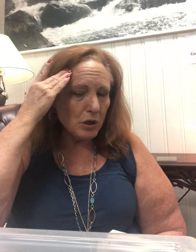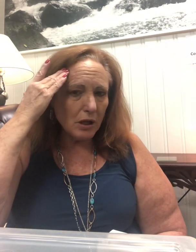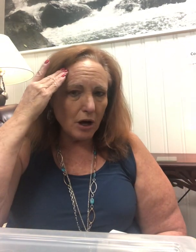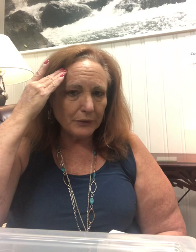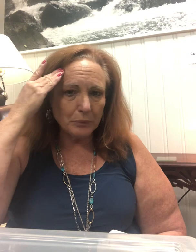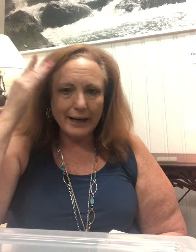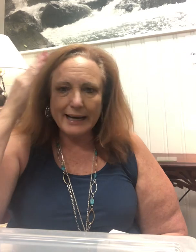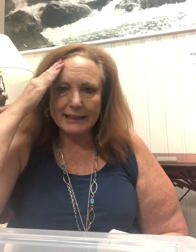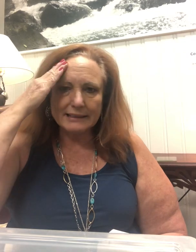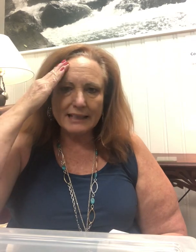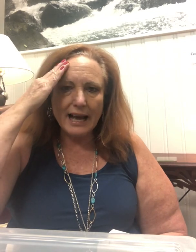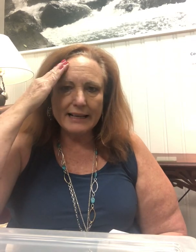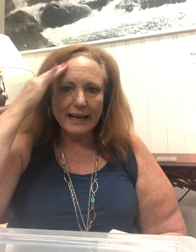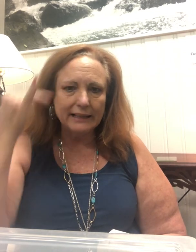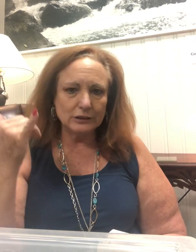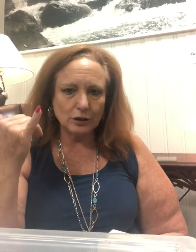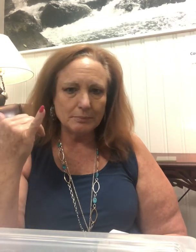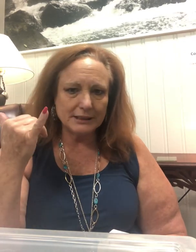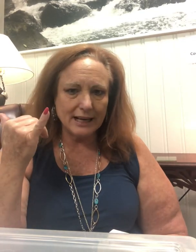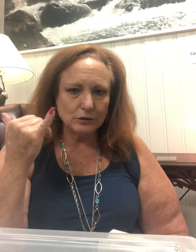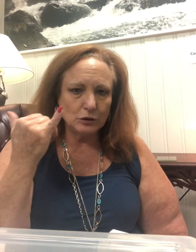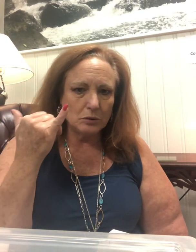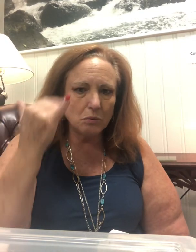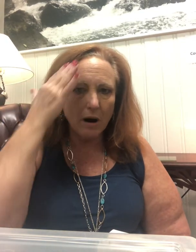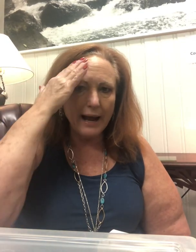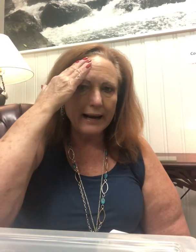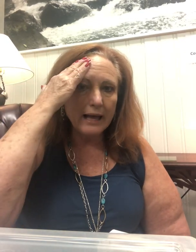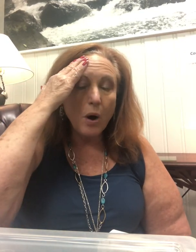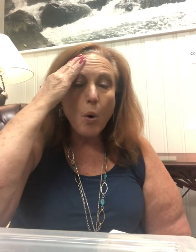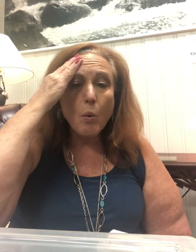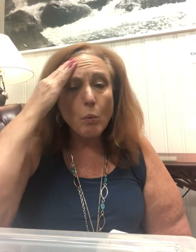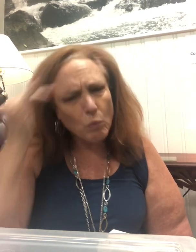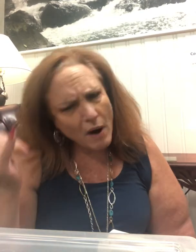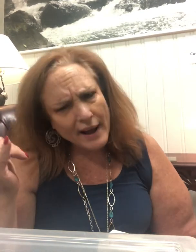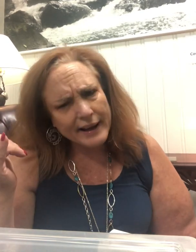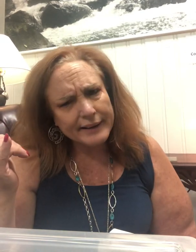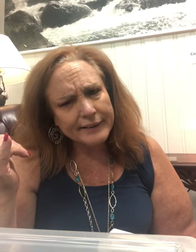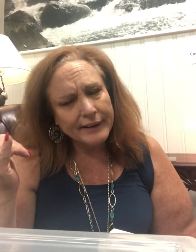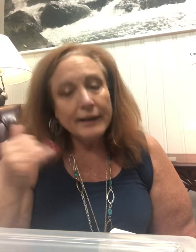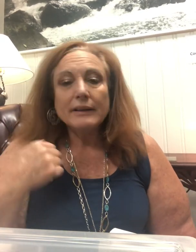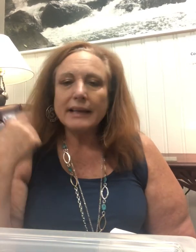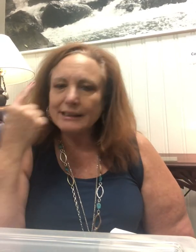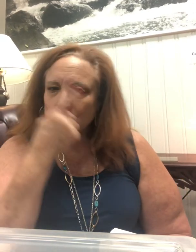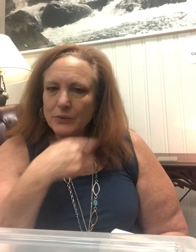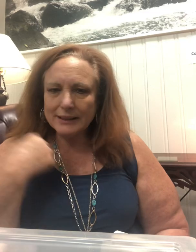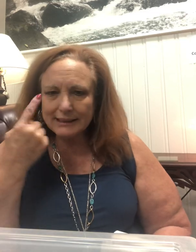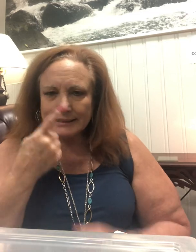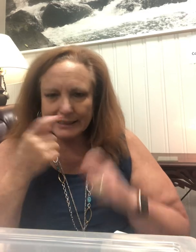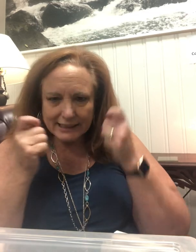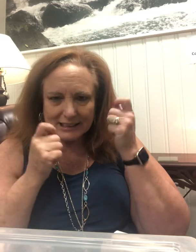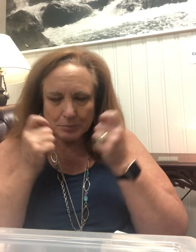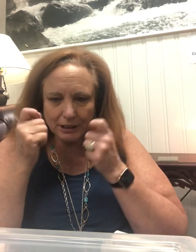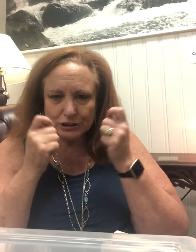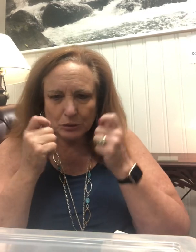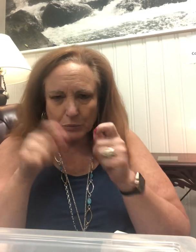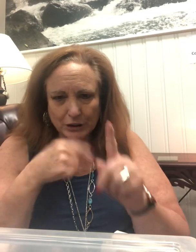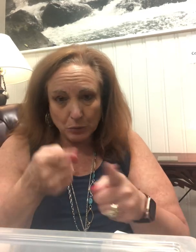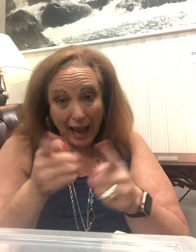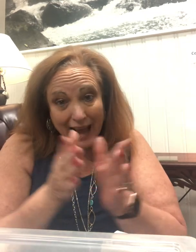on the right hand side and it drops down to a Y. Why? Okay, so this is the expression when you ask